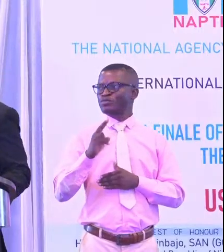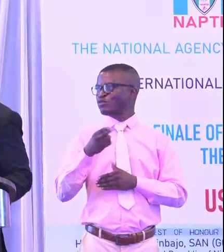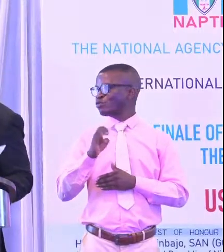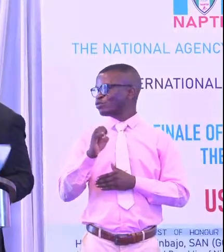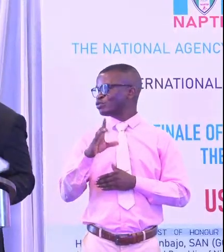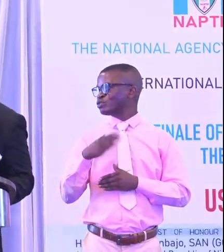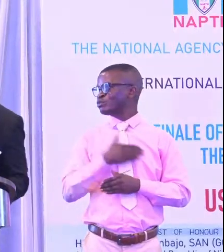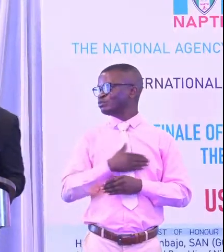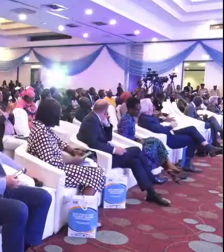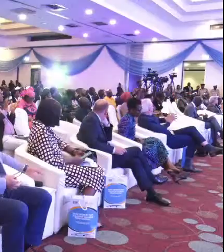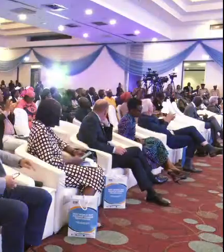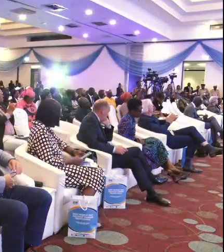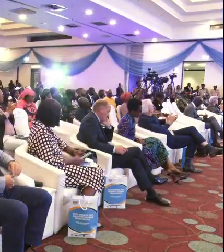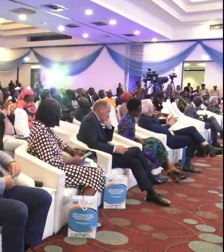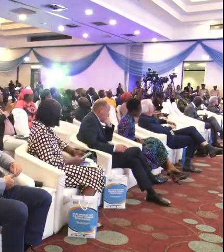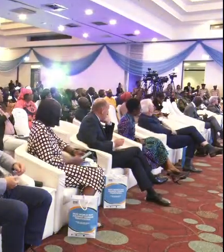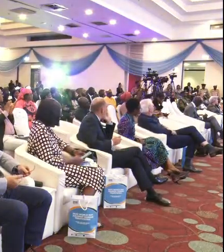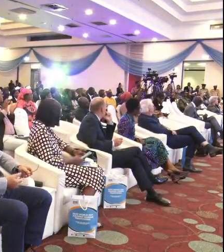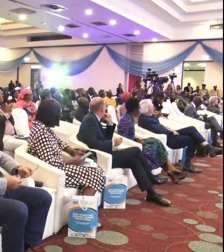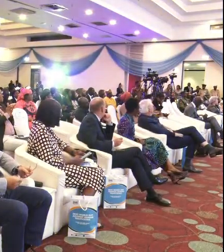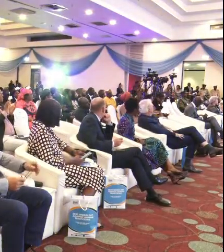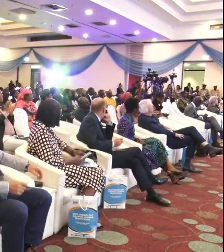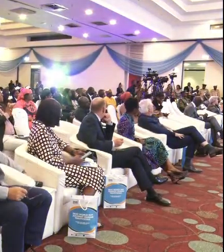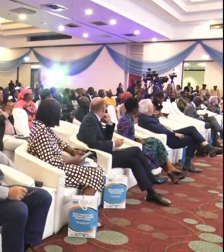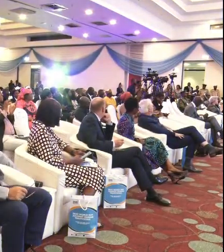together for her.